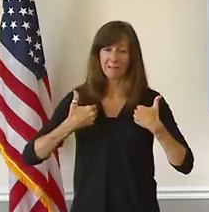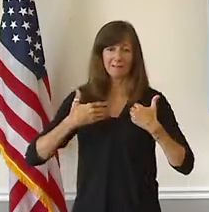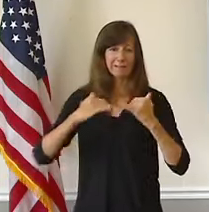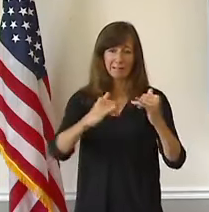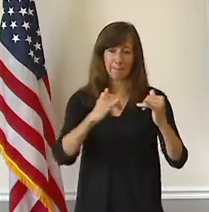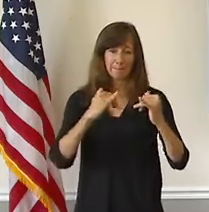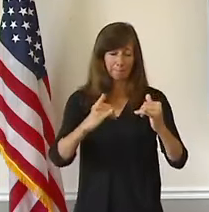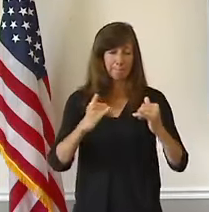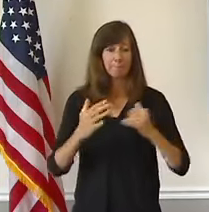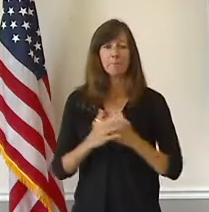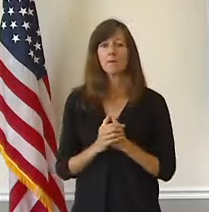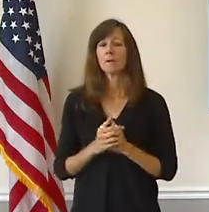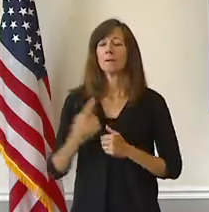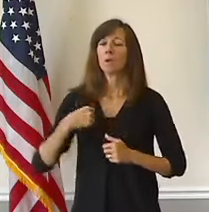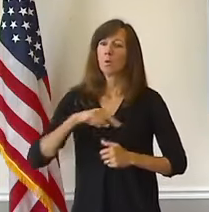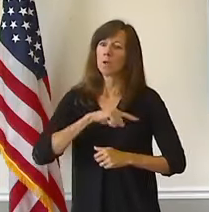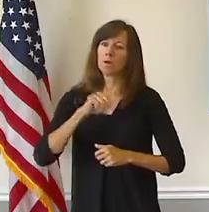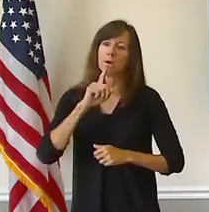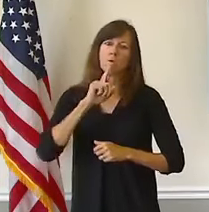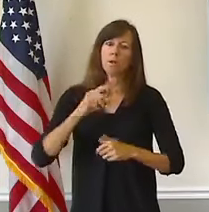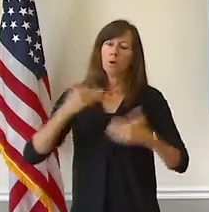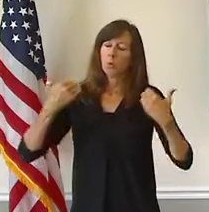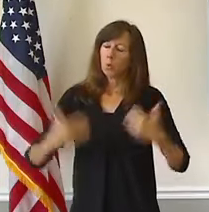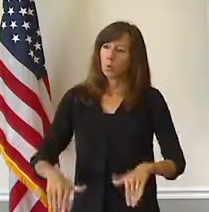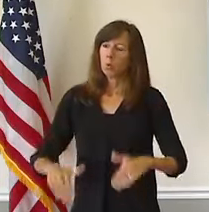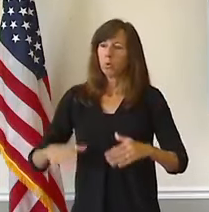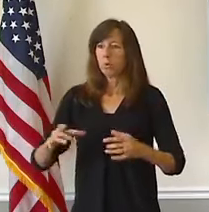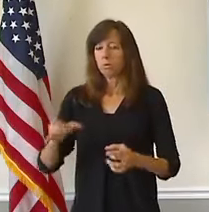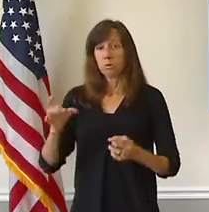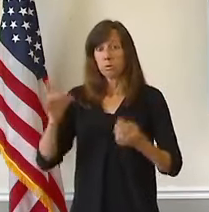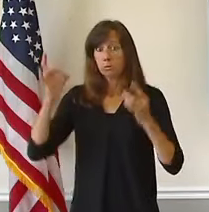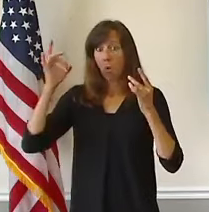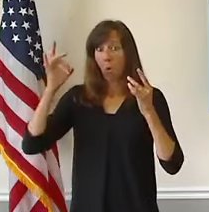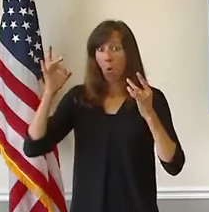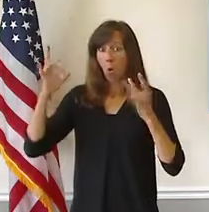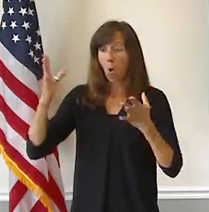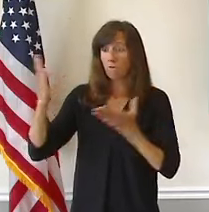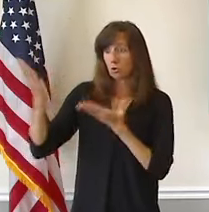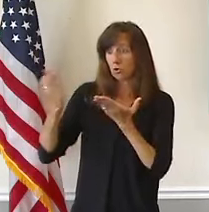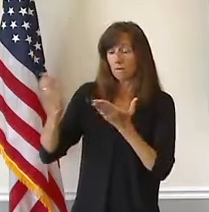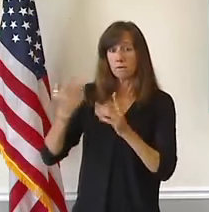woefully, woefully disappointed in Optimum. Their response